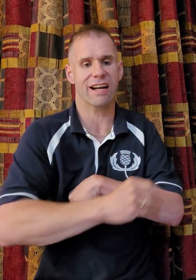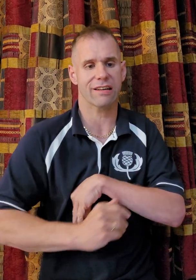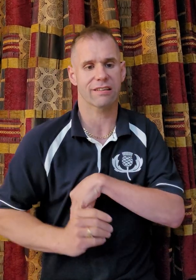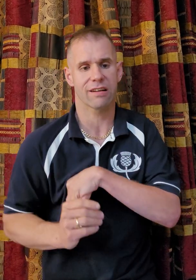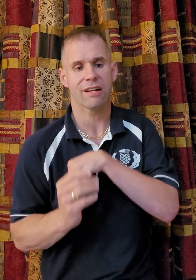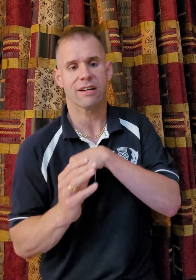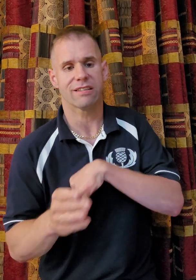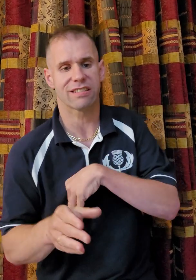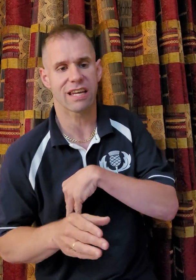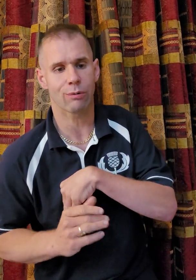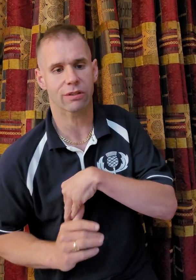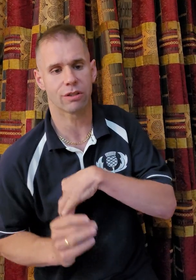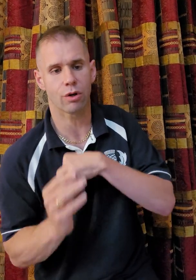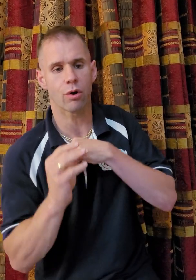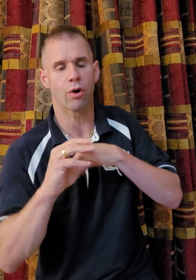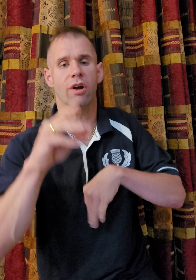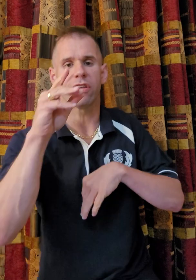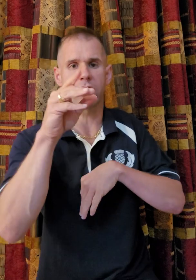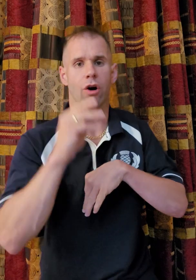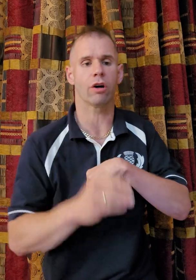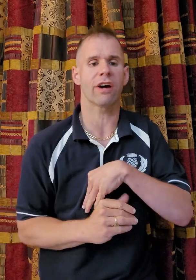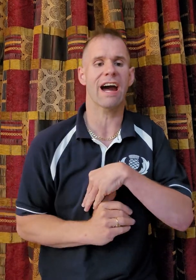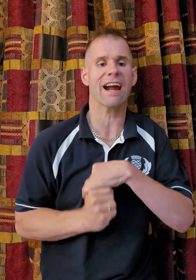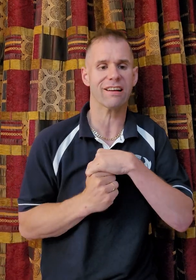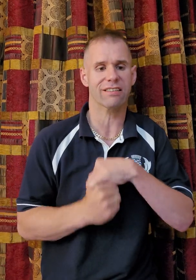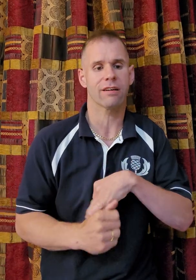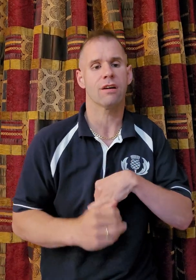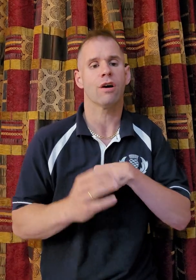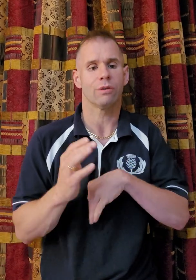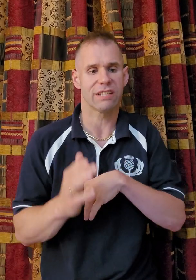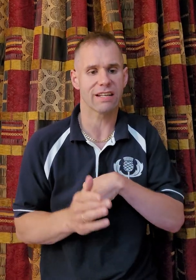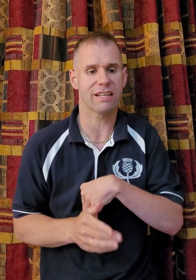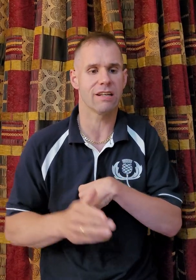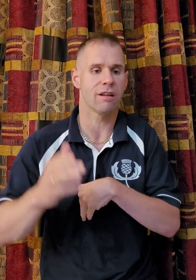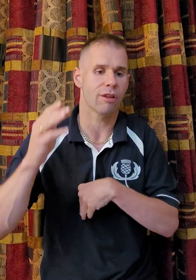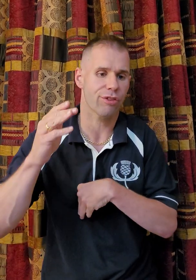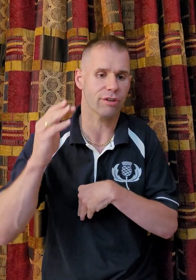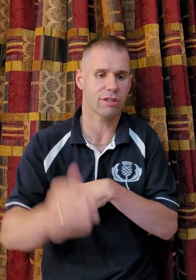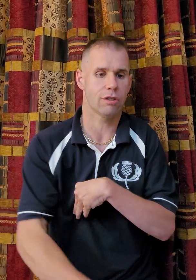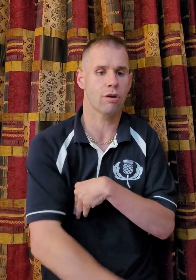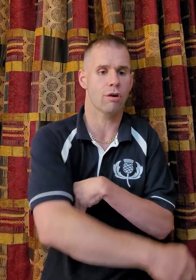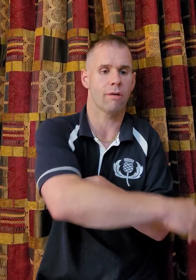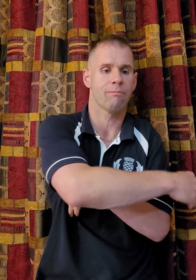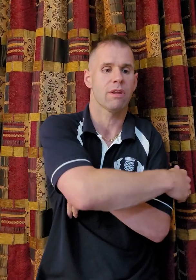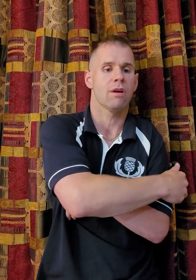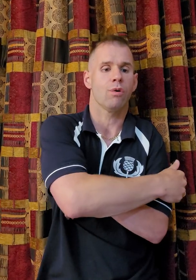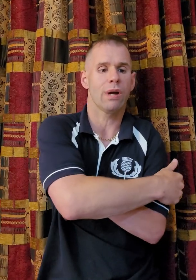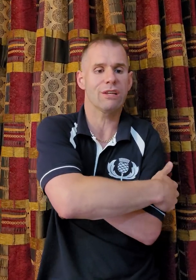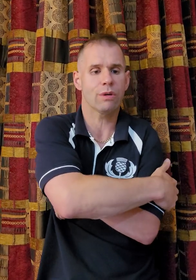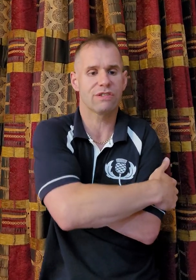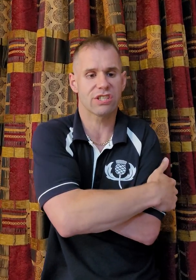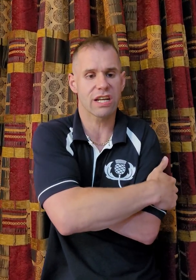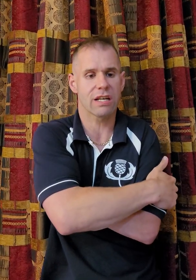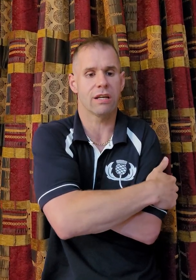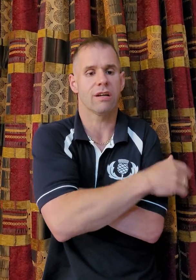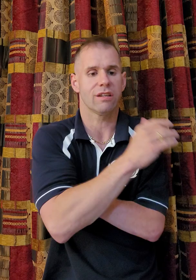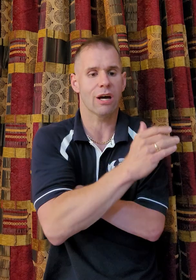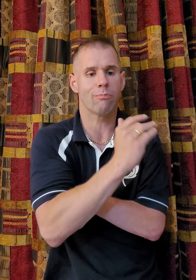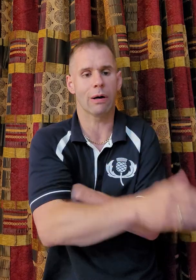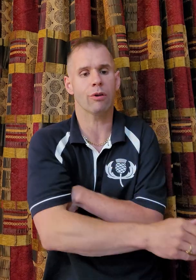stacked. Say what to do. The Cholera Act was 1832. Ways we've seen, now built